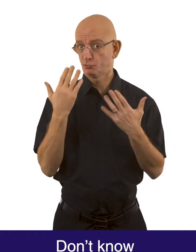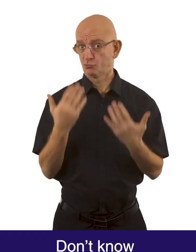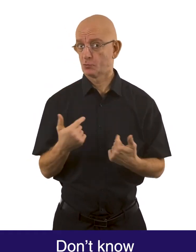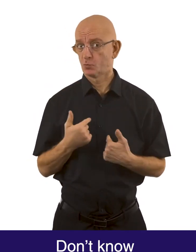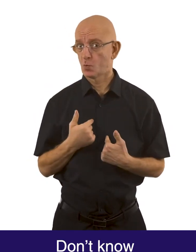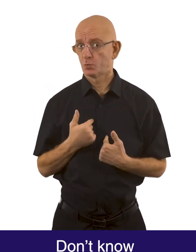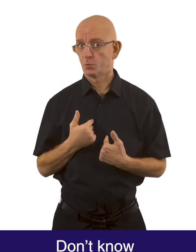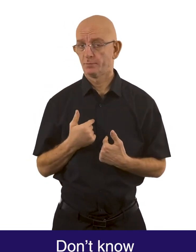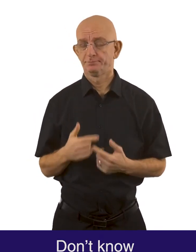Don't know.